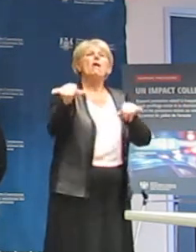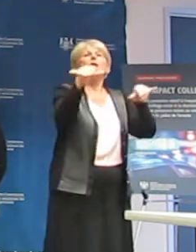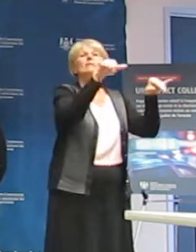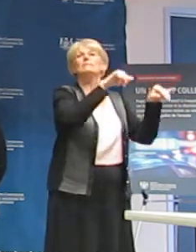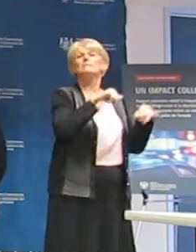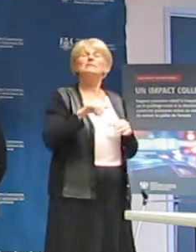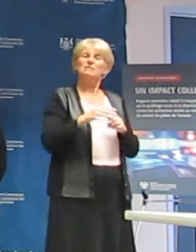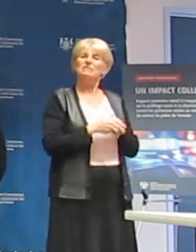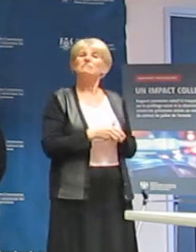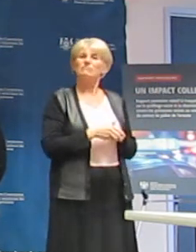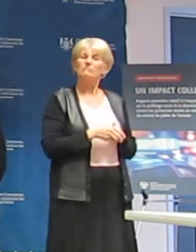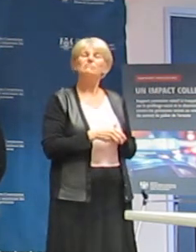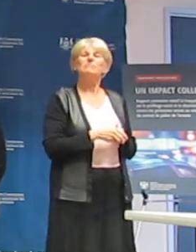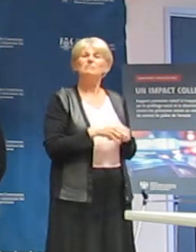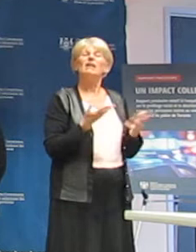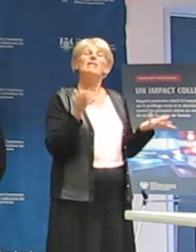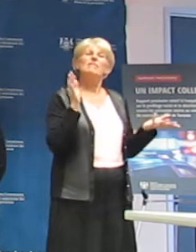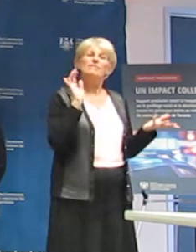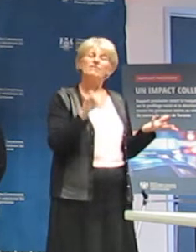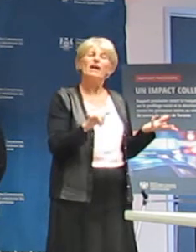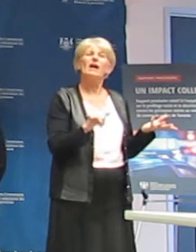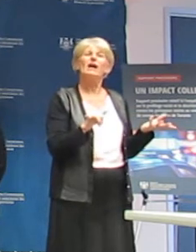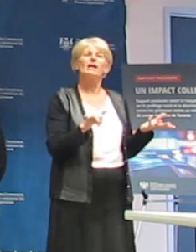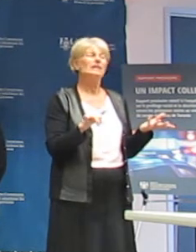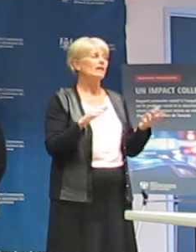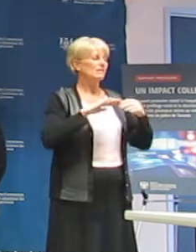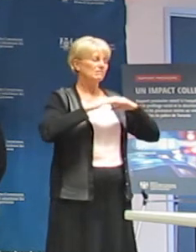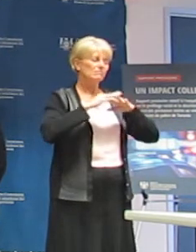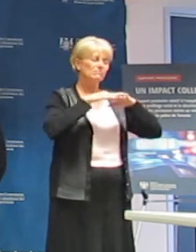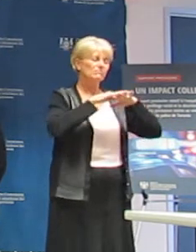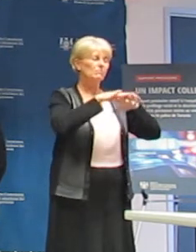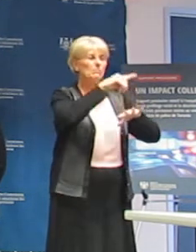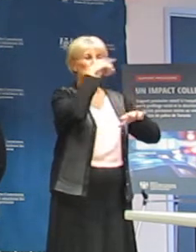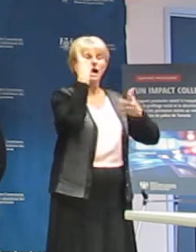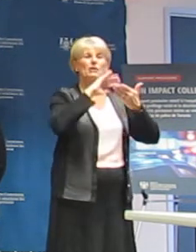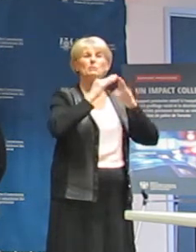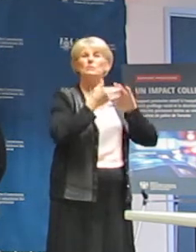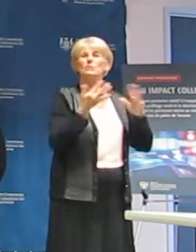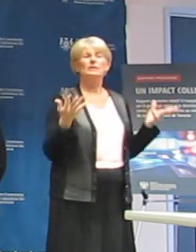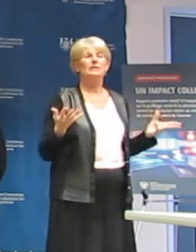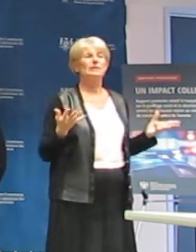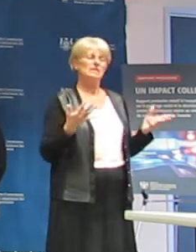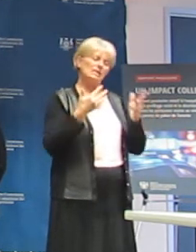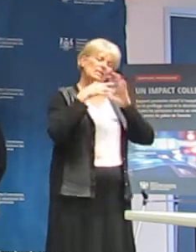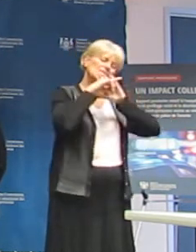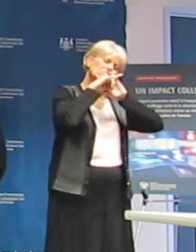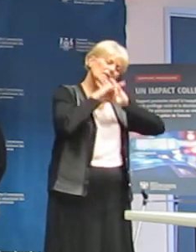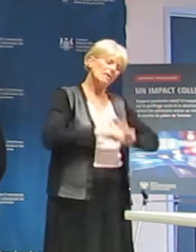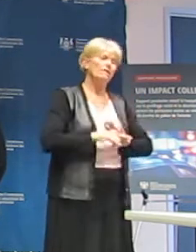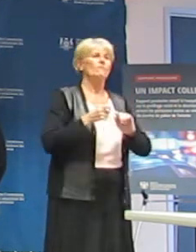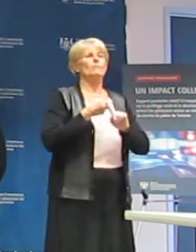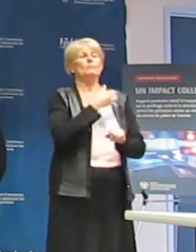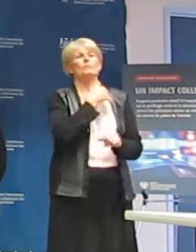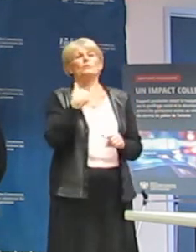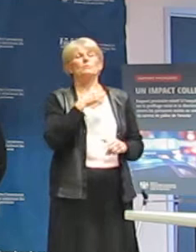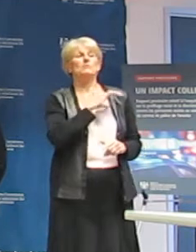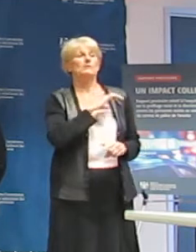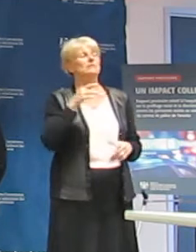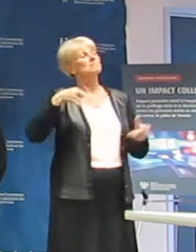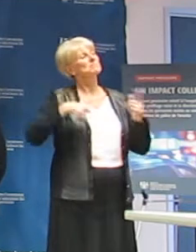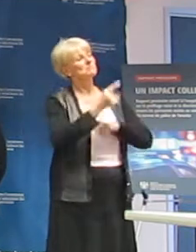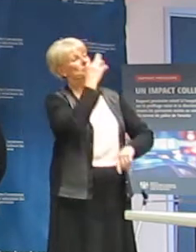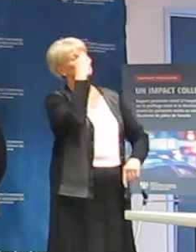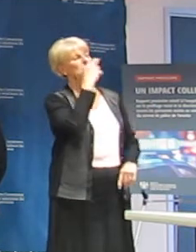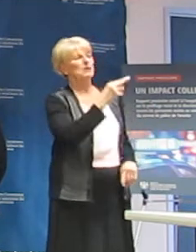thread that is sewn through the tapestry of the black community. Negativity from the police,